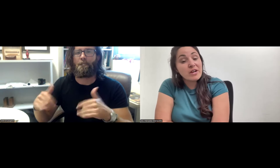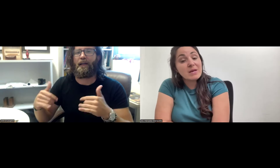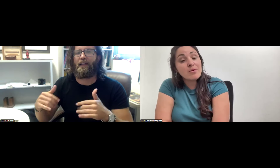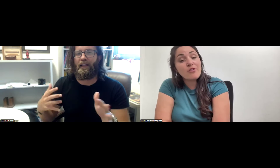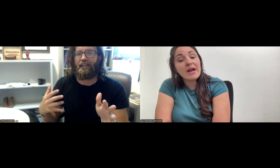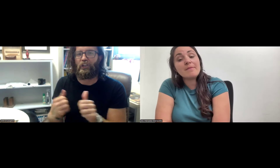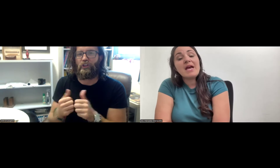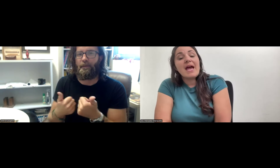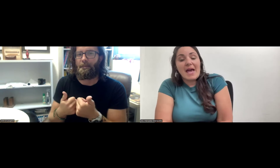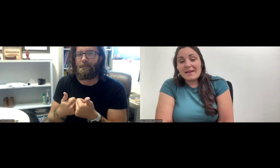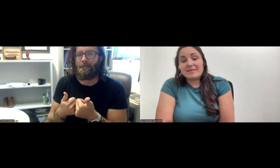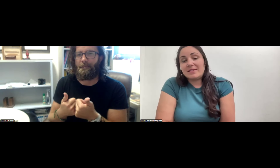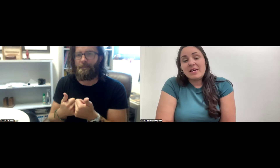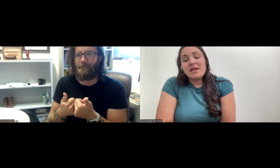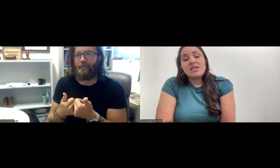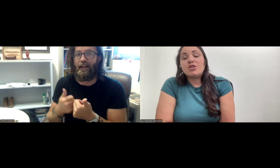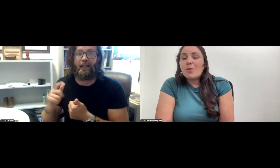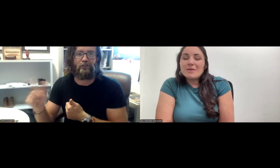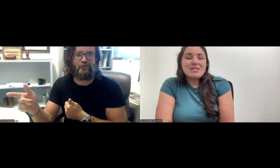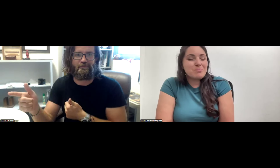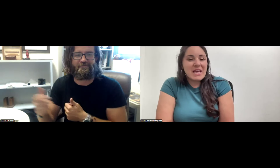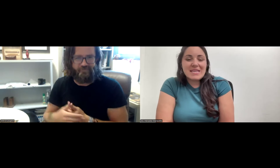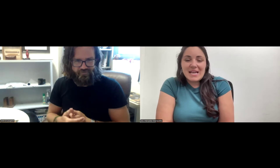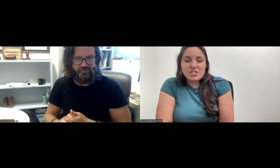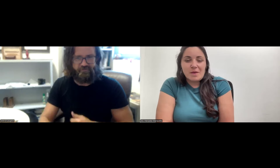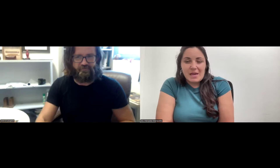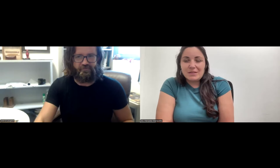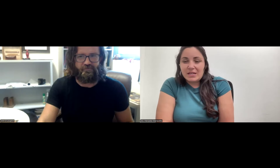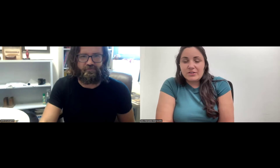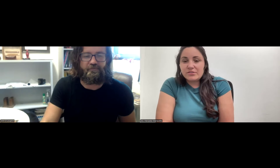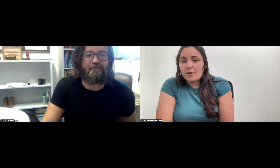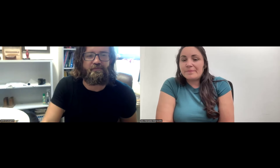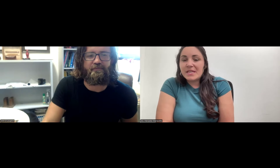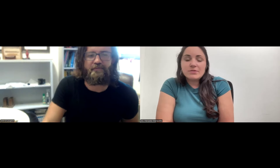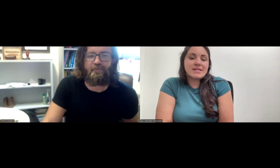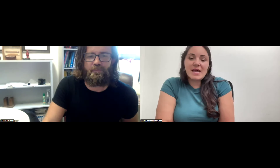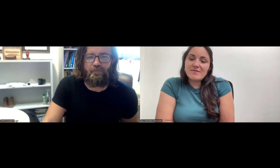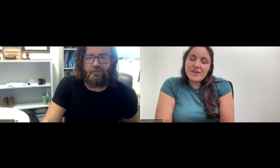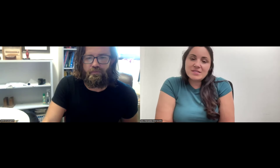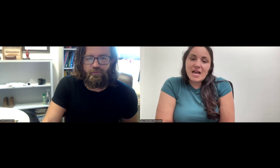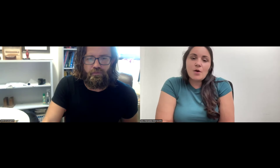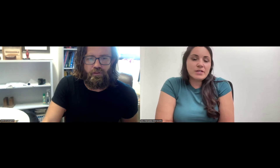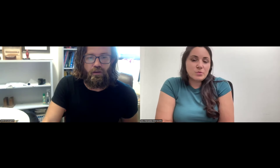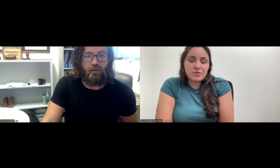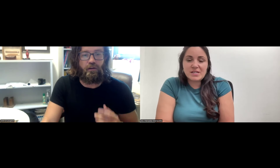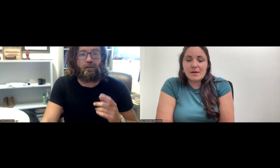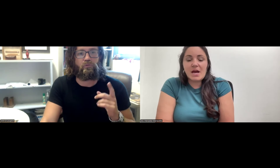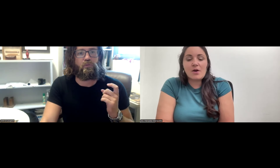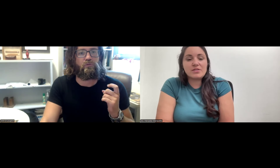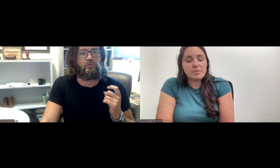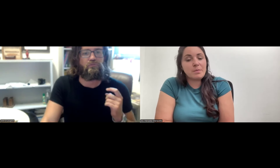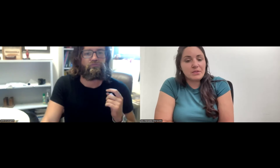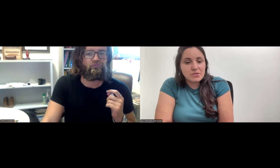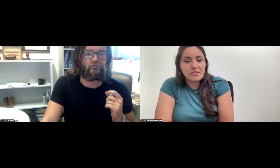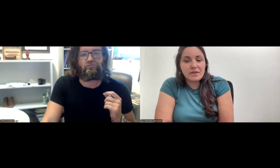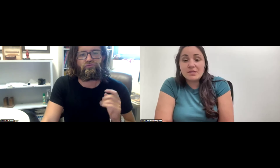interpreter training program. And you don't want to be playing the catch-up game later. So that's why I say invest now. It's worth the time now